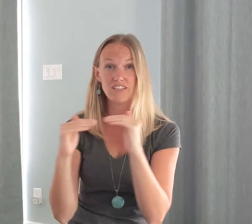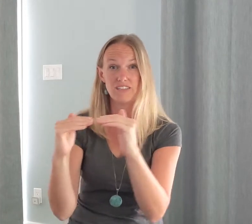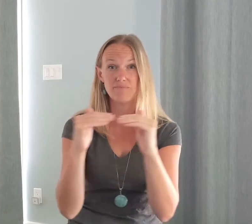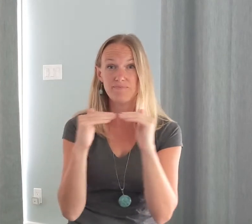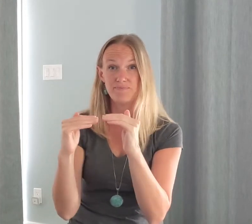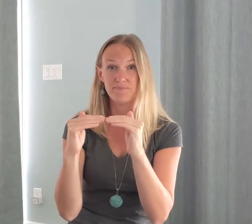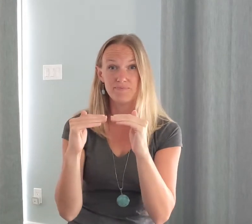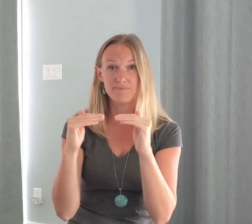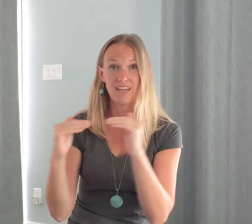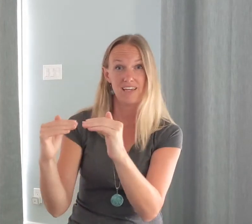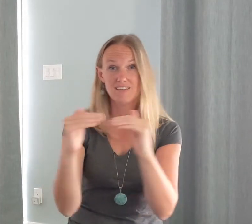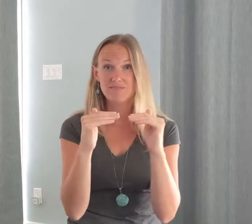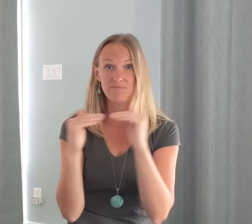circle. Okay.